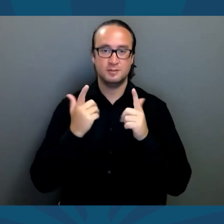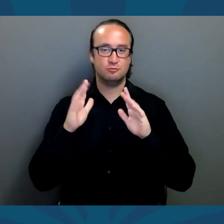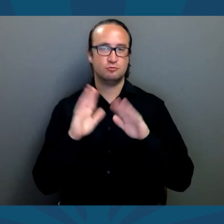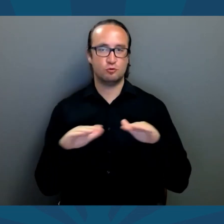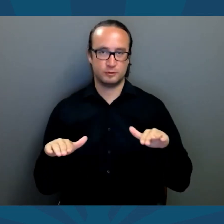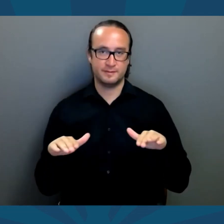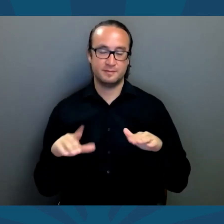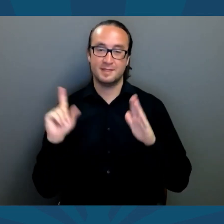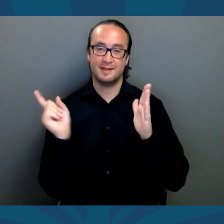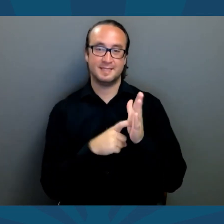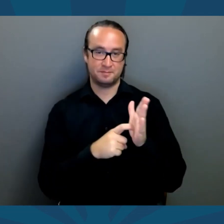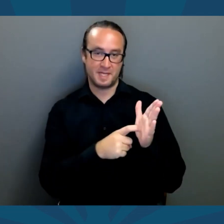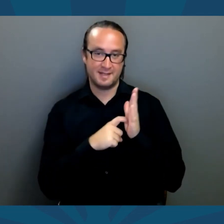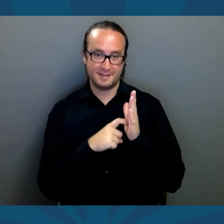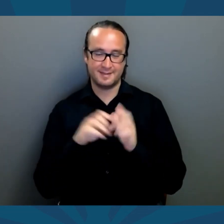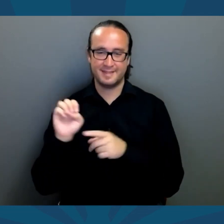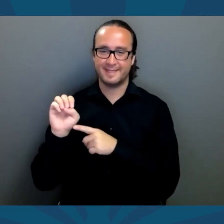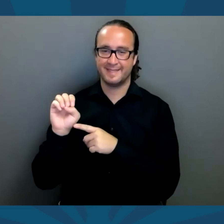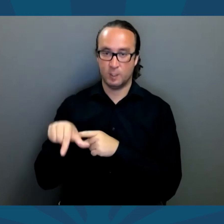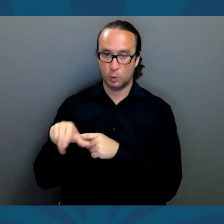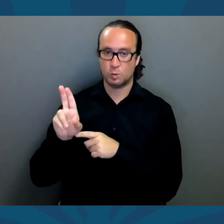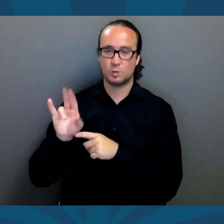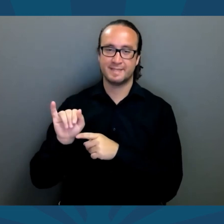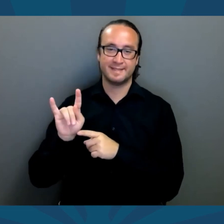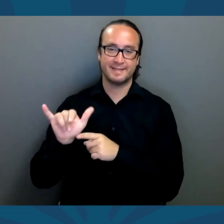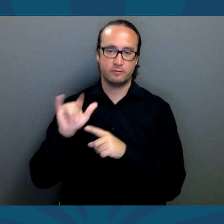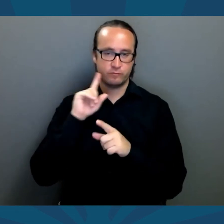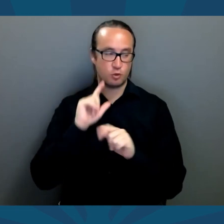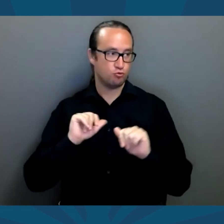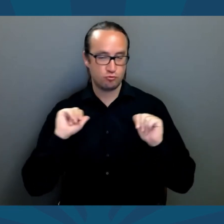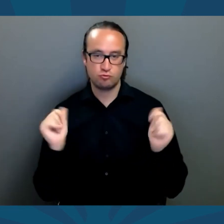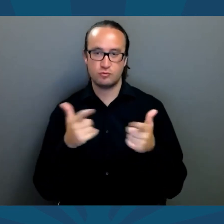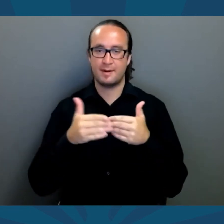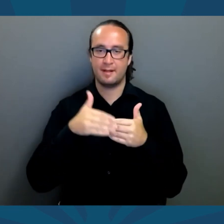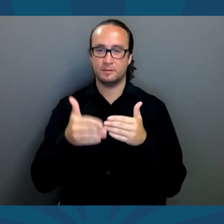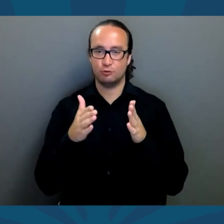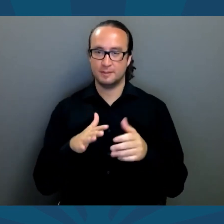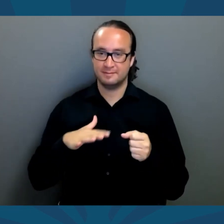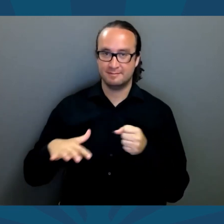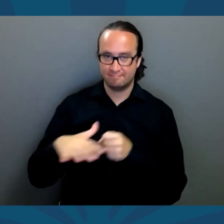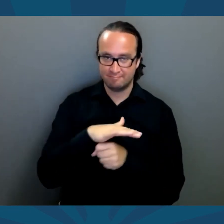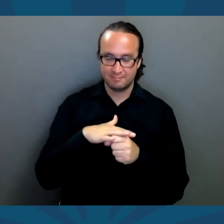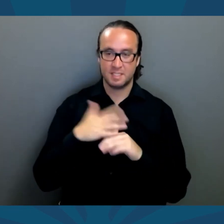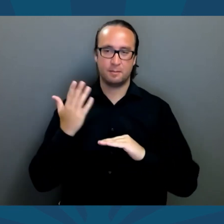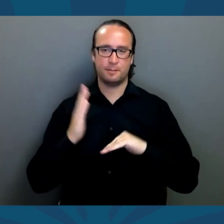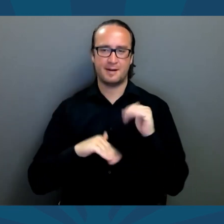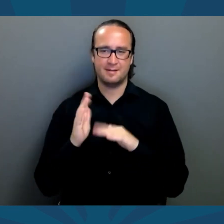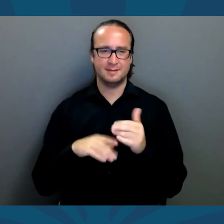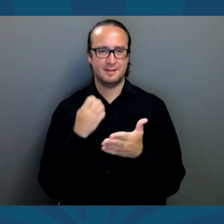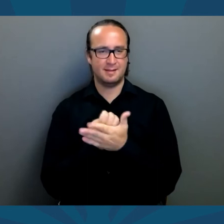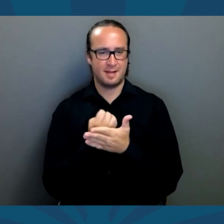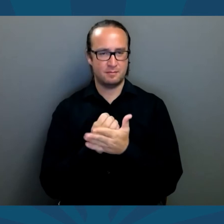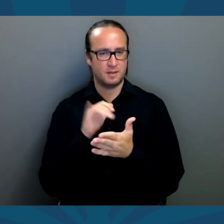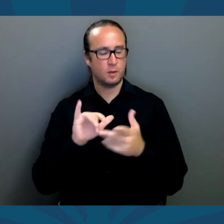demand equity for all our neighbors, build an economy that works for all in our community, create an environment